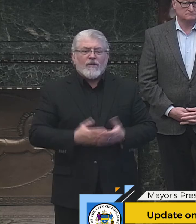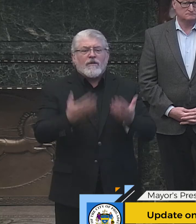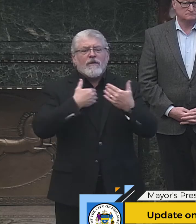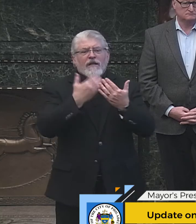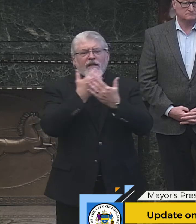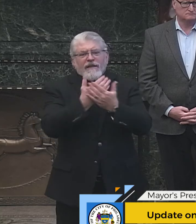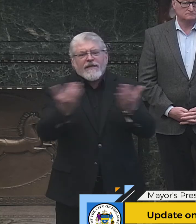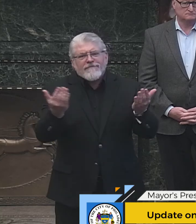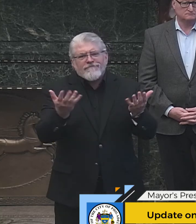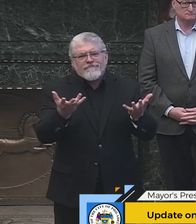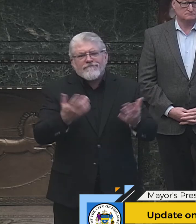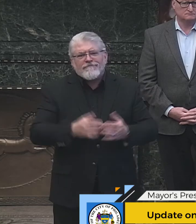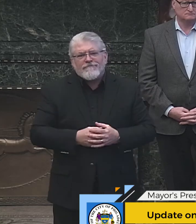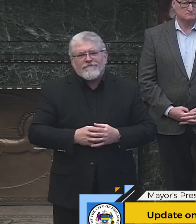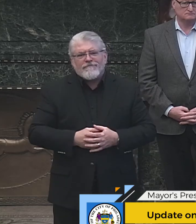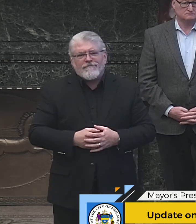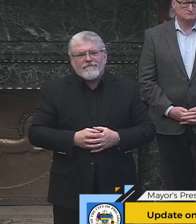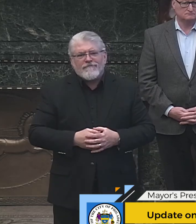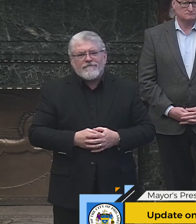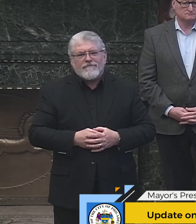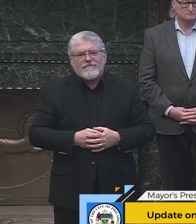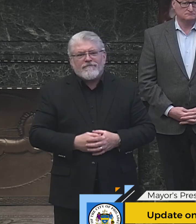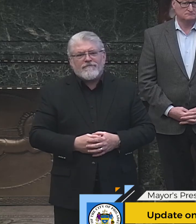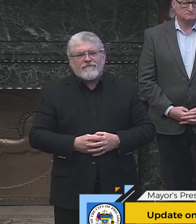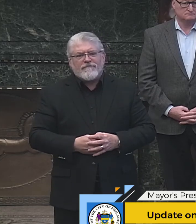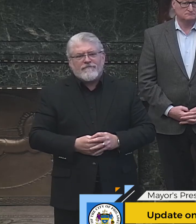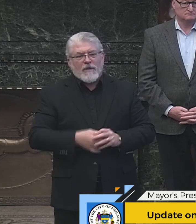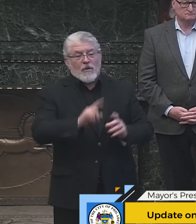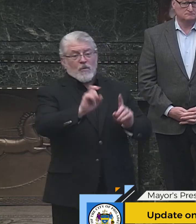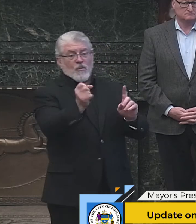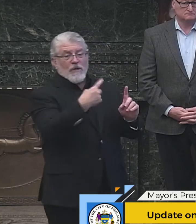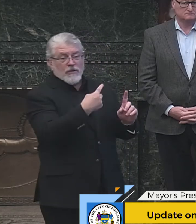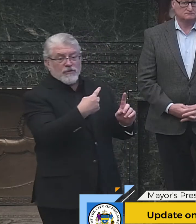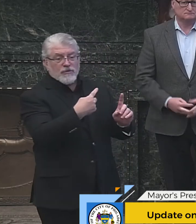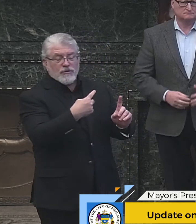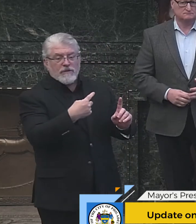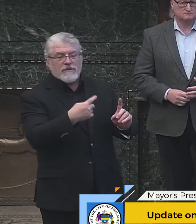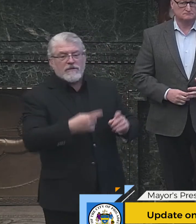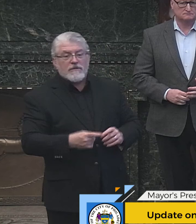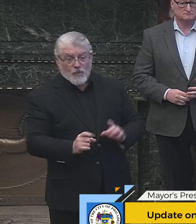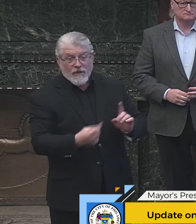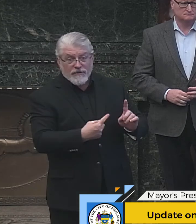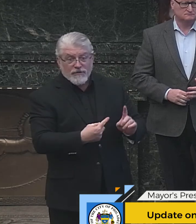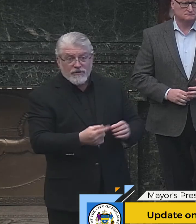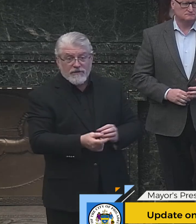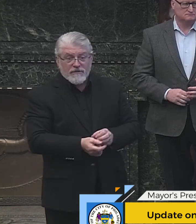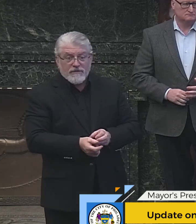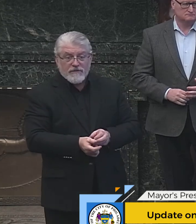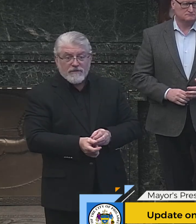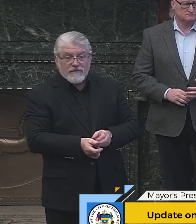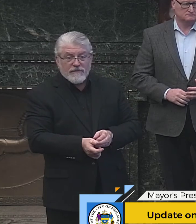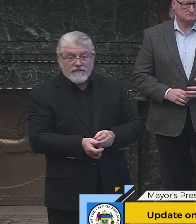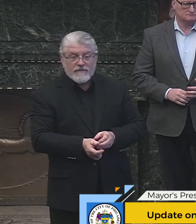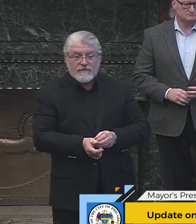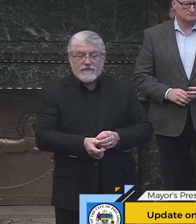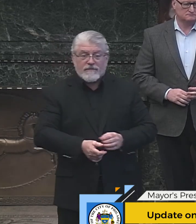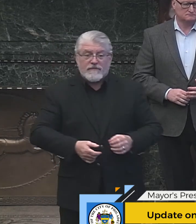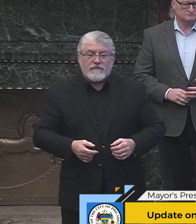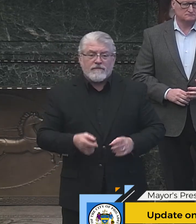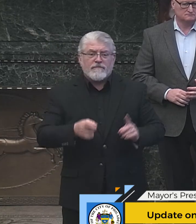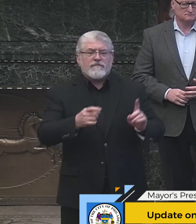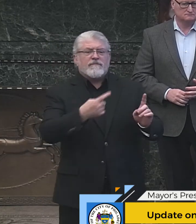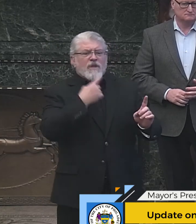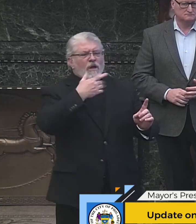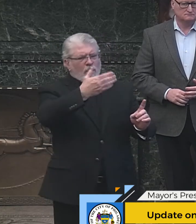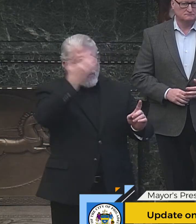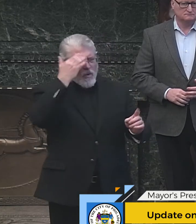I just, the branding specifically, people who aren't tied into the news, all of us know to stay home, and you have been very clear